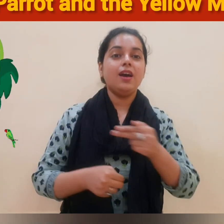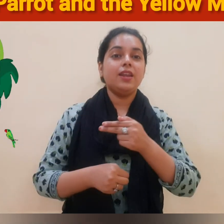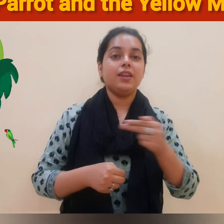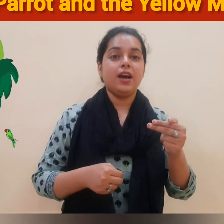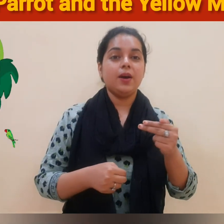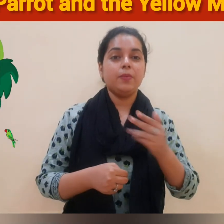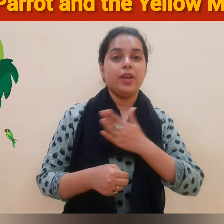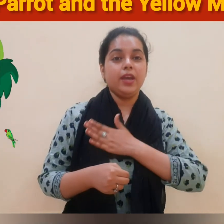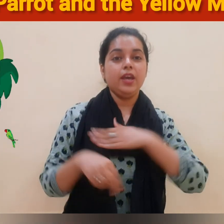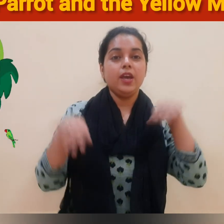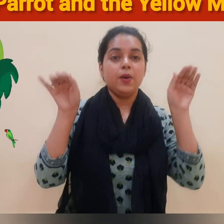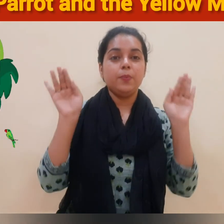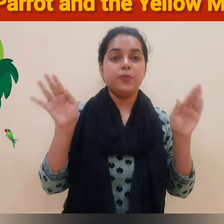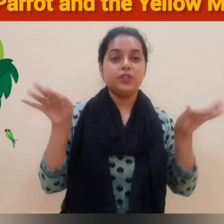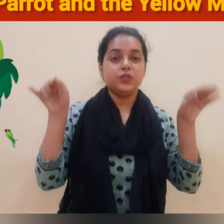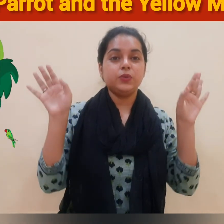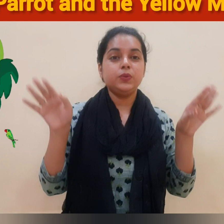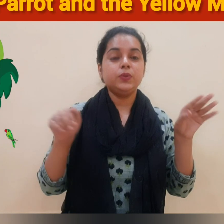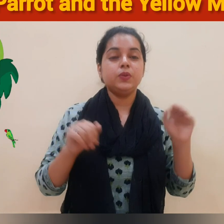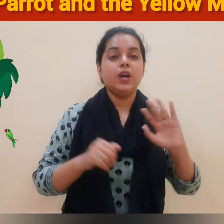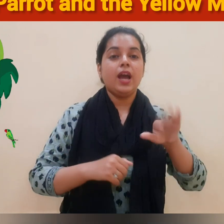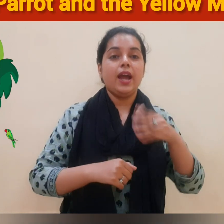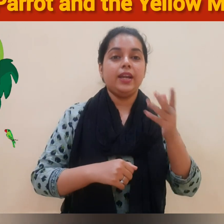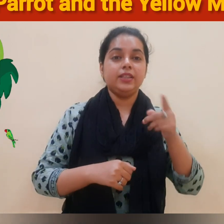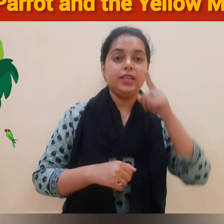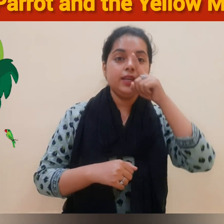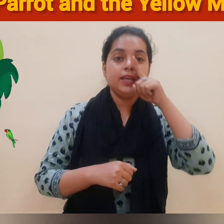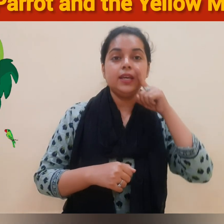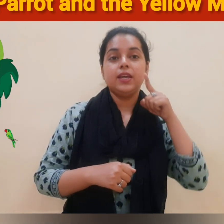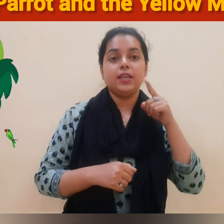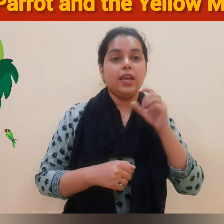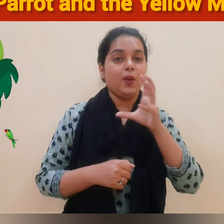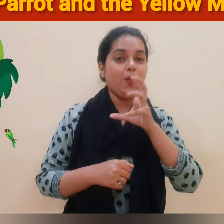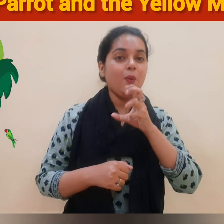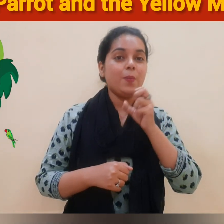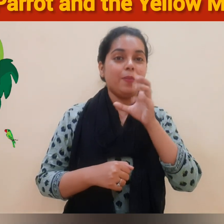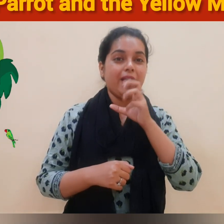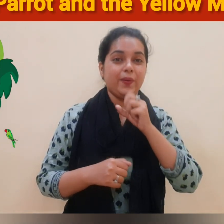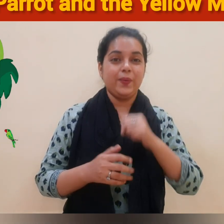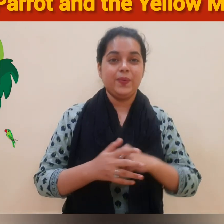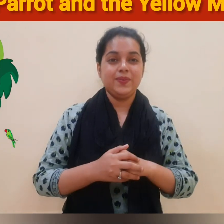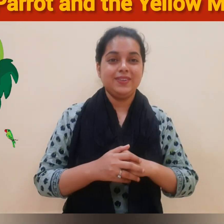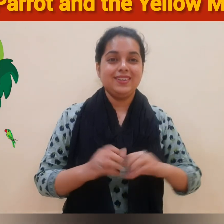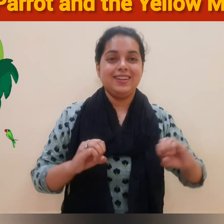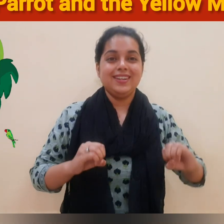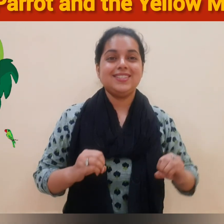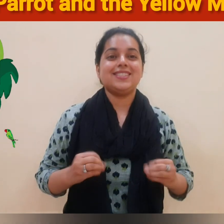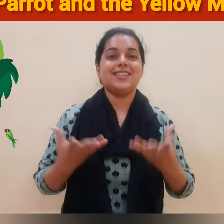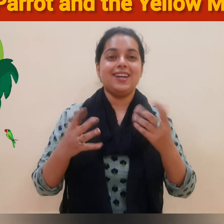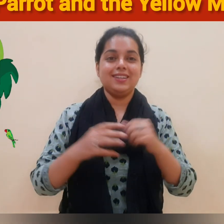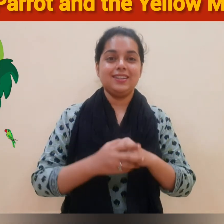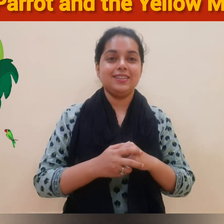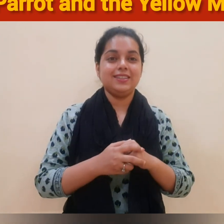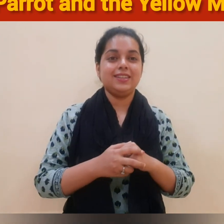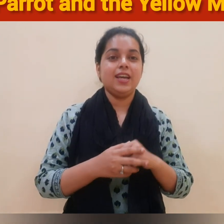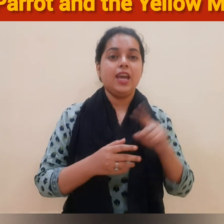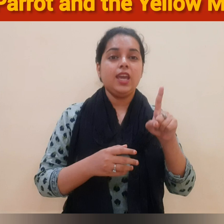story is The Parrot and the Yellow Mango. Let's start.